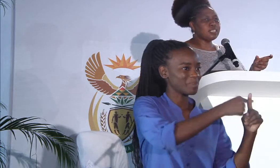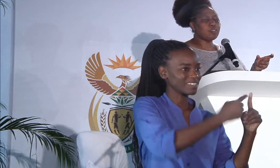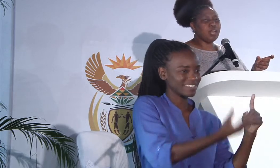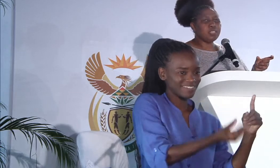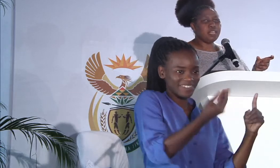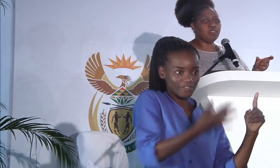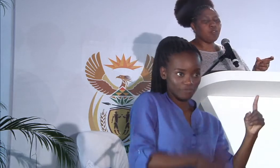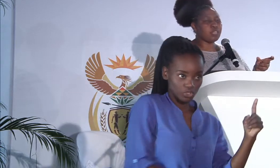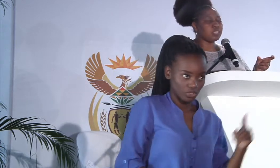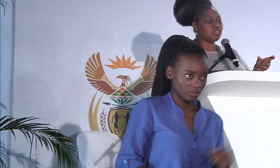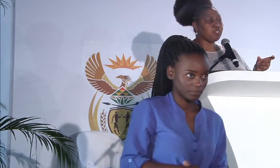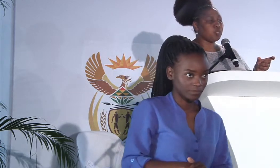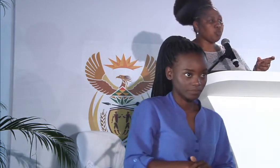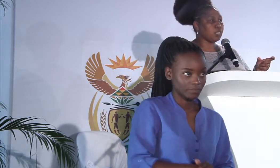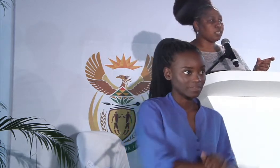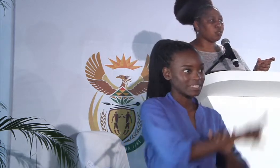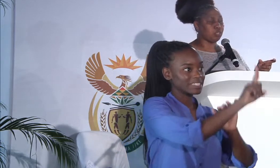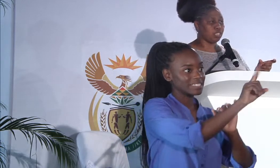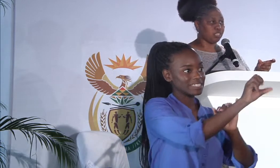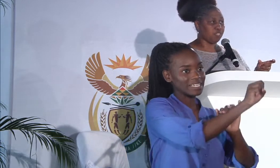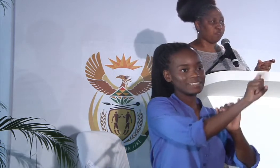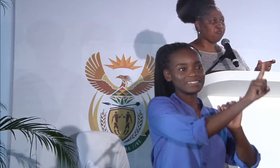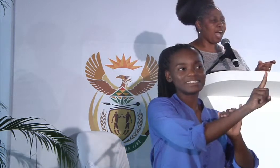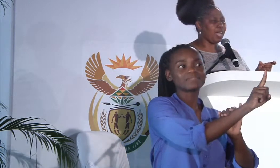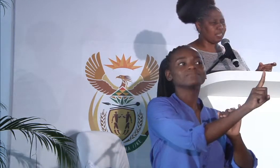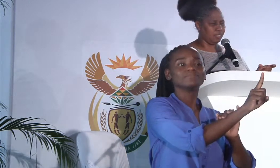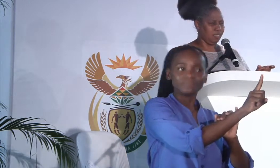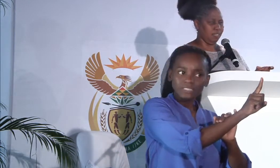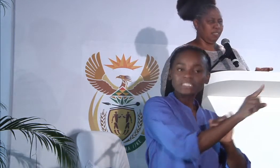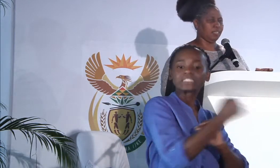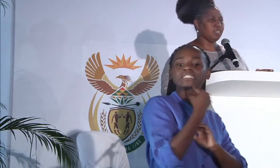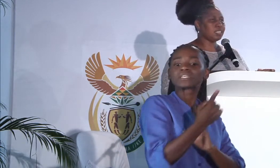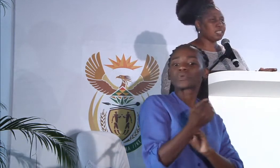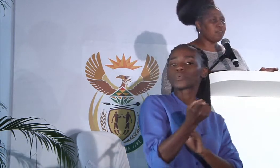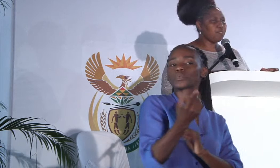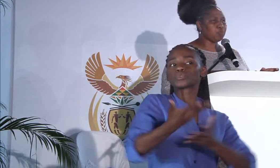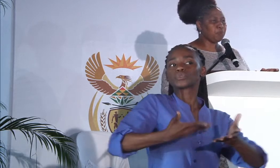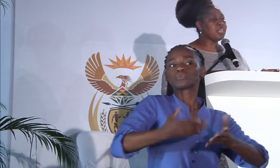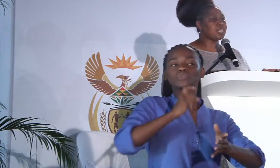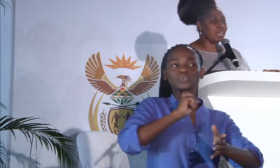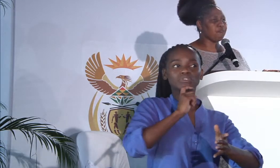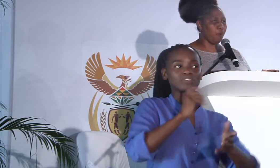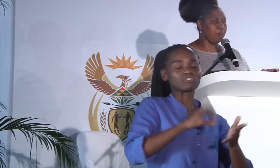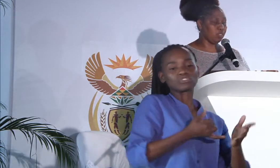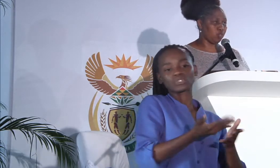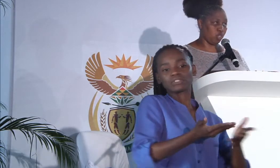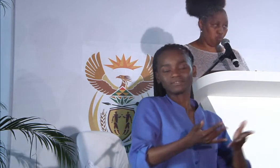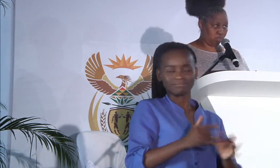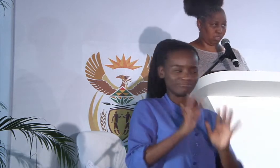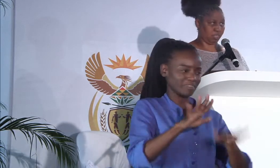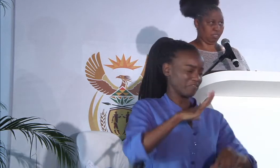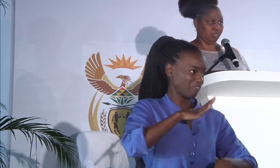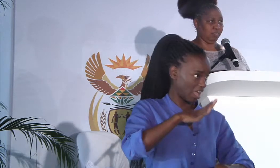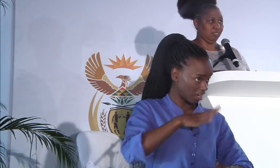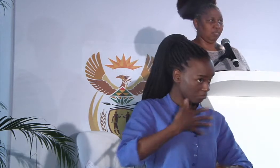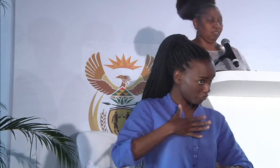is going to tell you are the service user, just use the service, fine. Can the service be there for me to use?